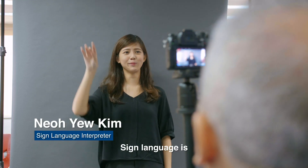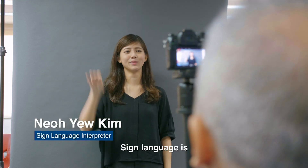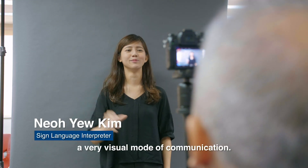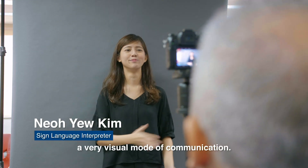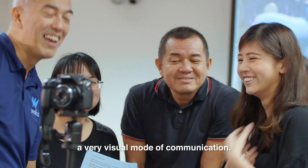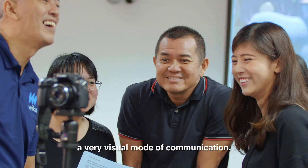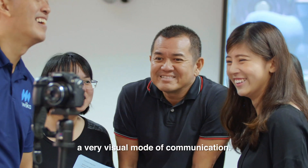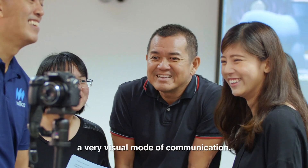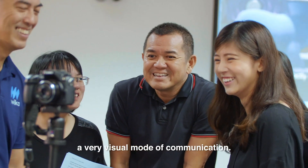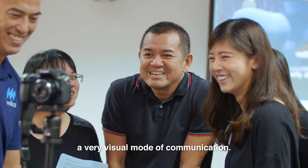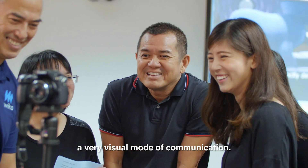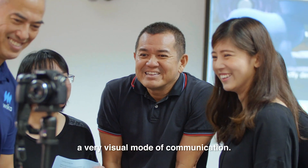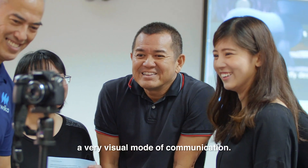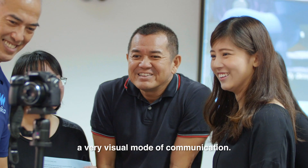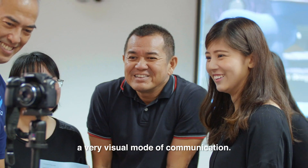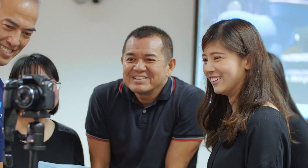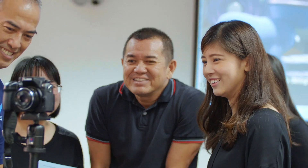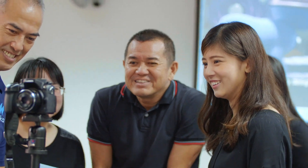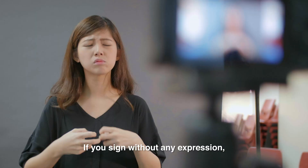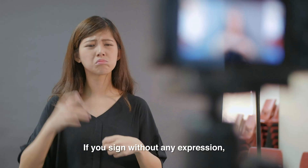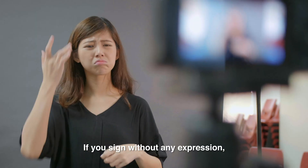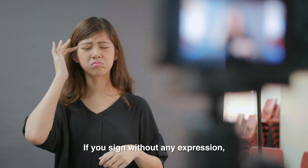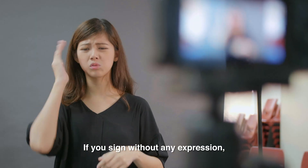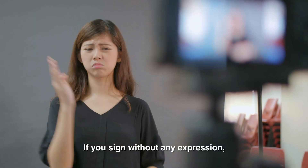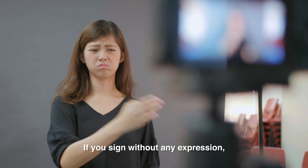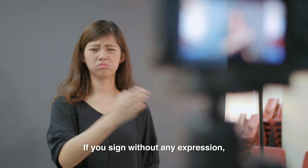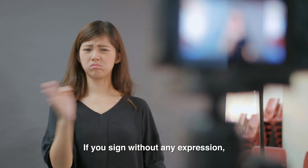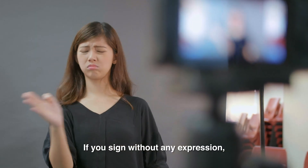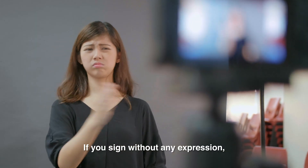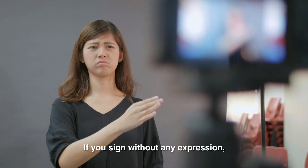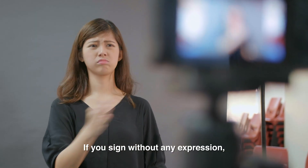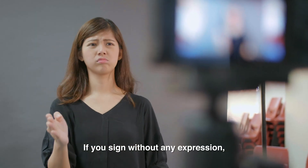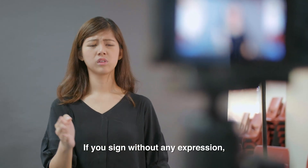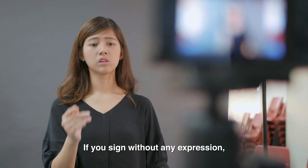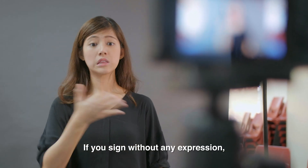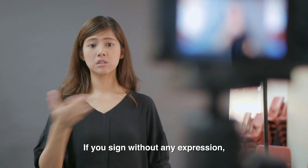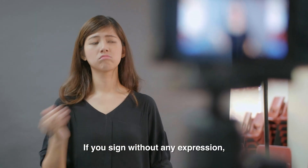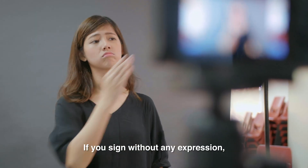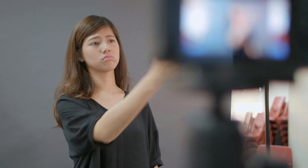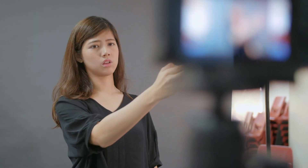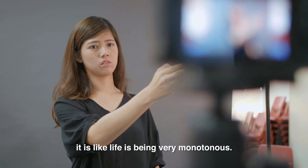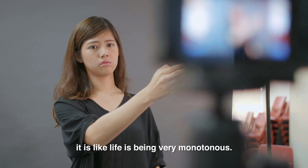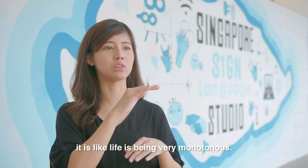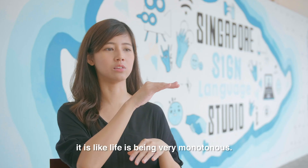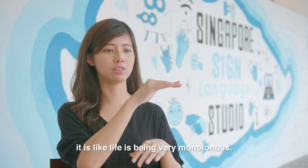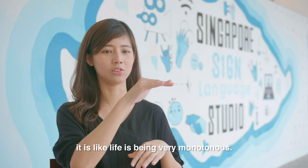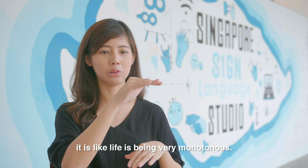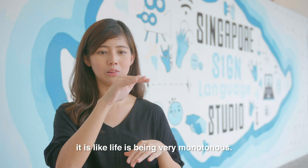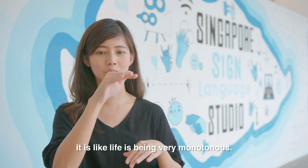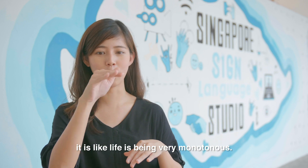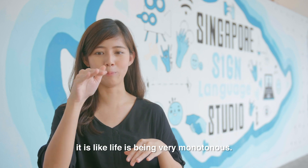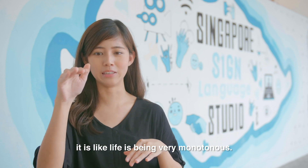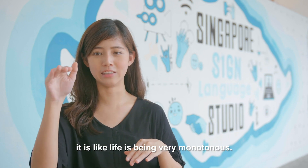Sign language is a very visual mode of communication. If you sign without any expression, it is